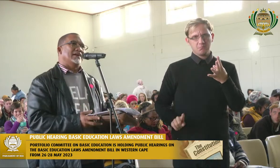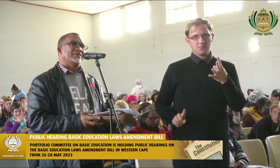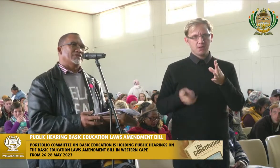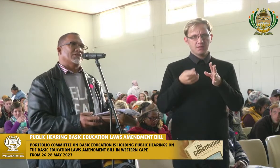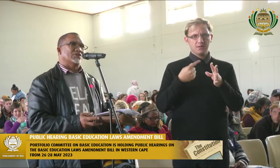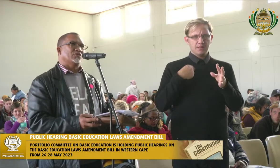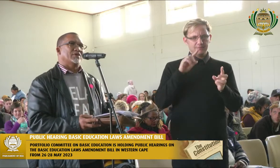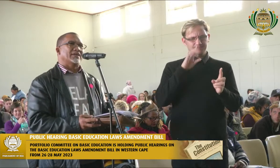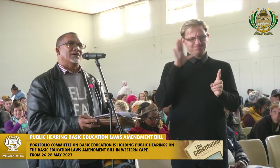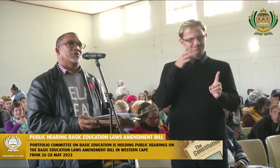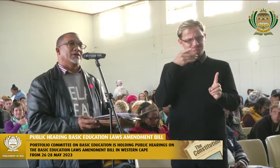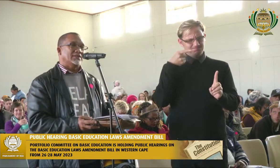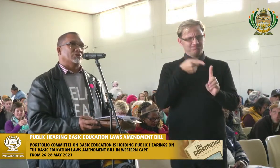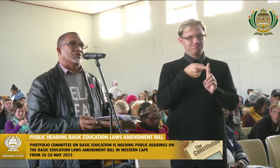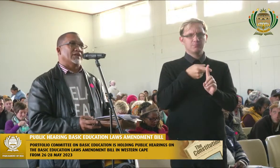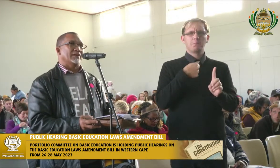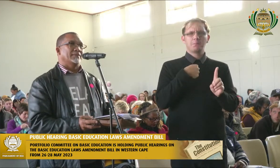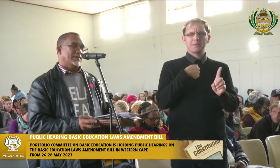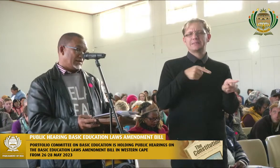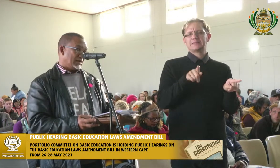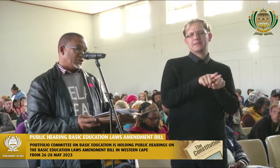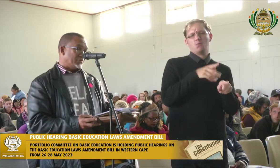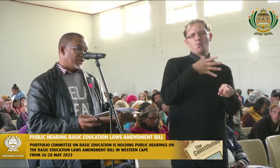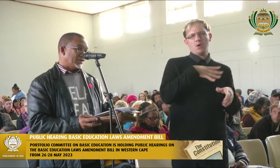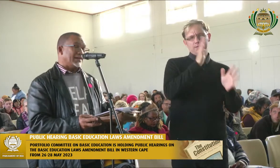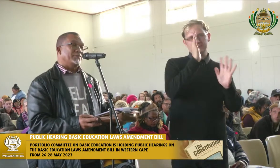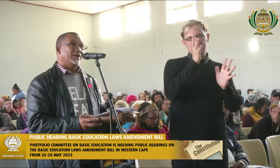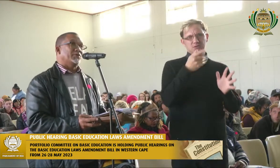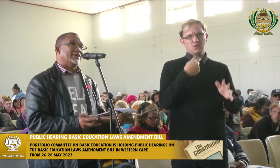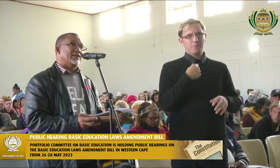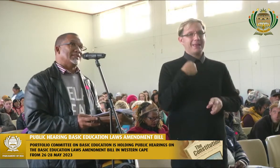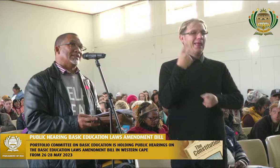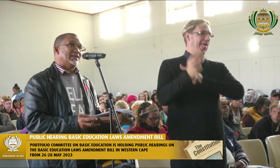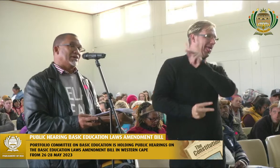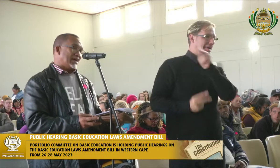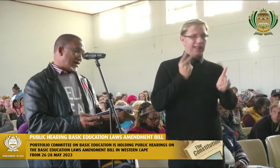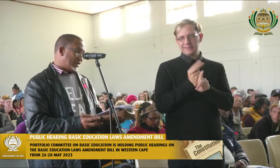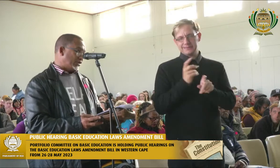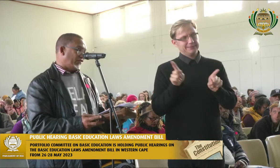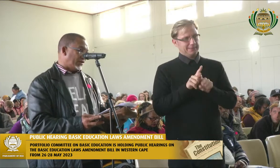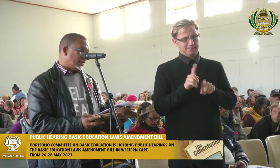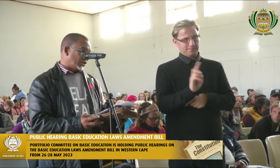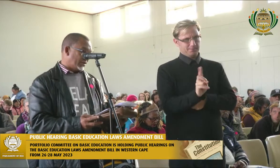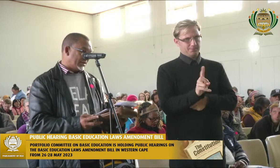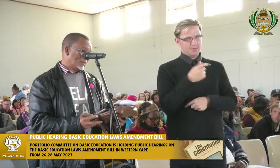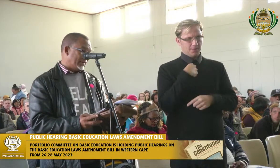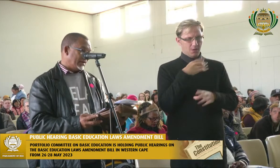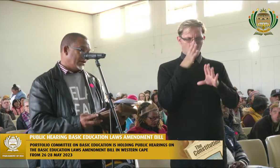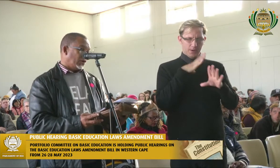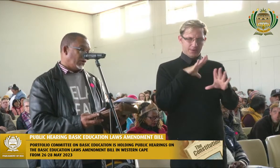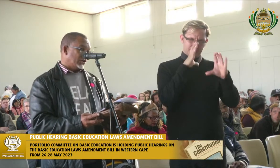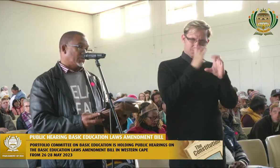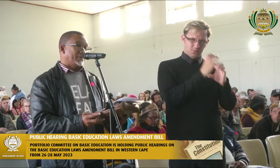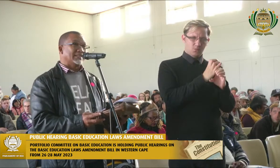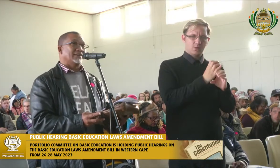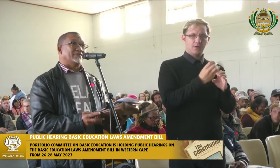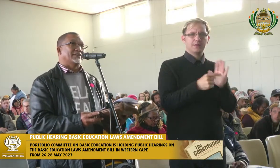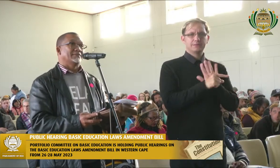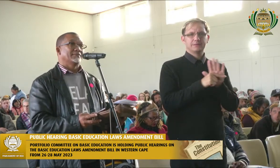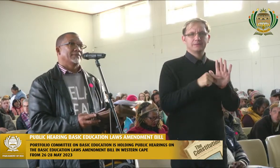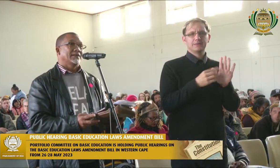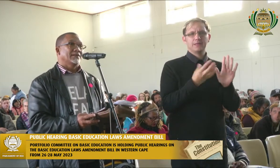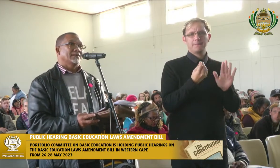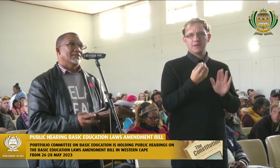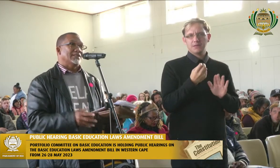underlined the emphasis of what I wanted to say. So I'm not going to repeat what others said. I want to focus on clause